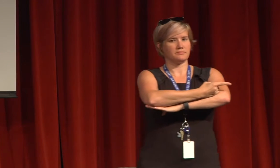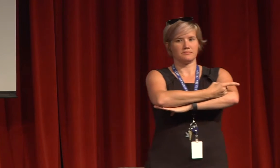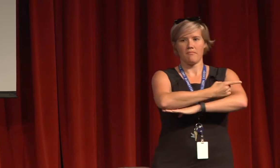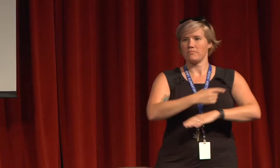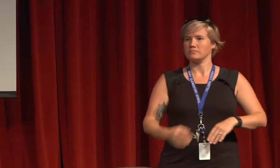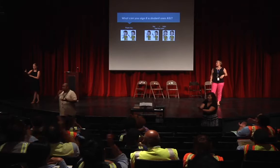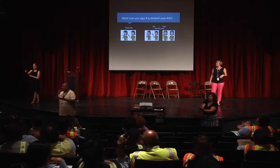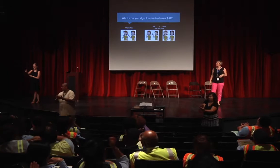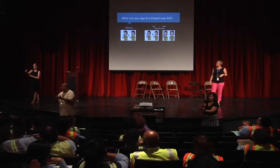it over one.